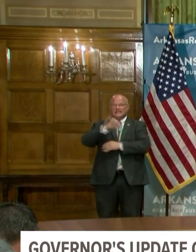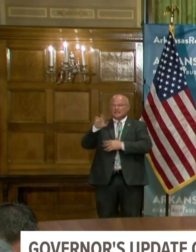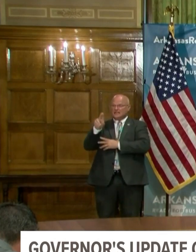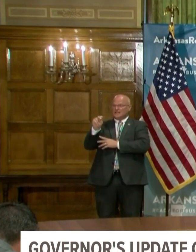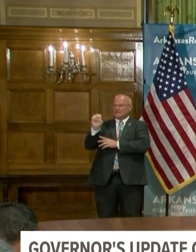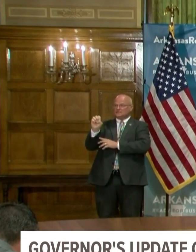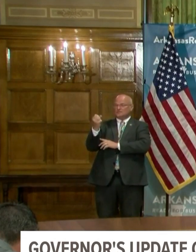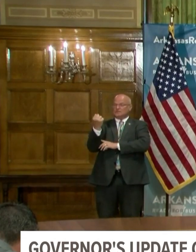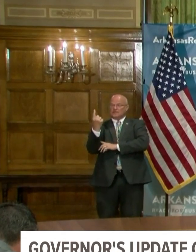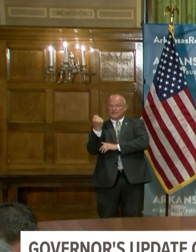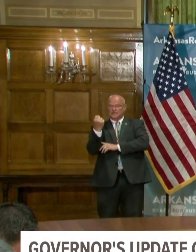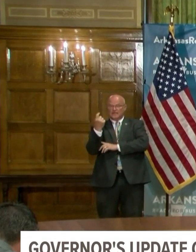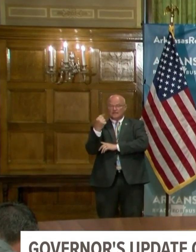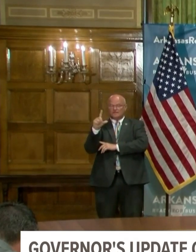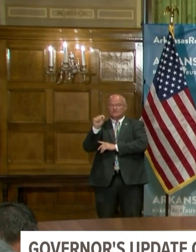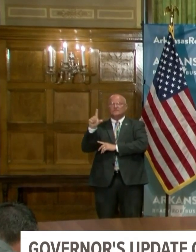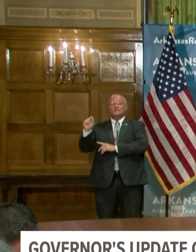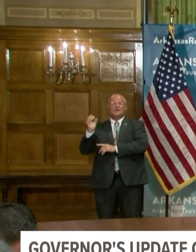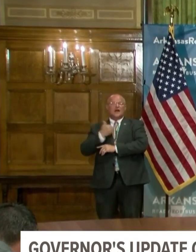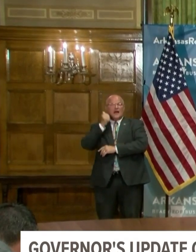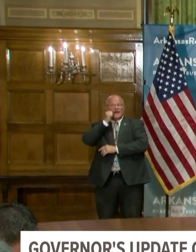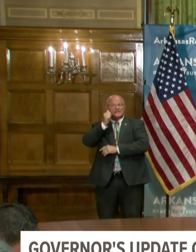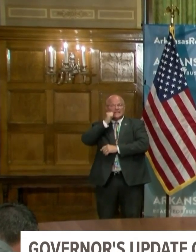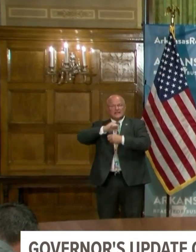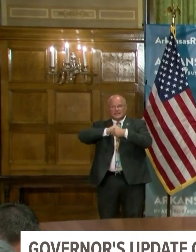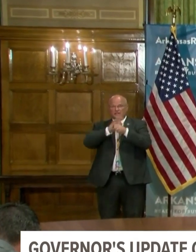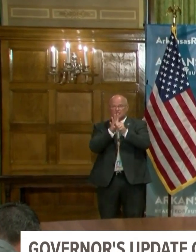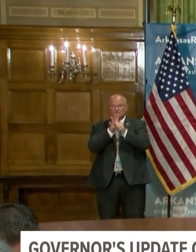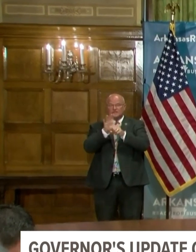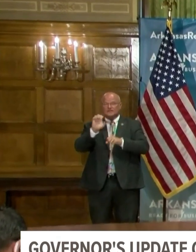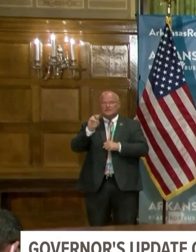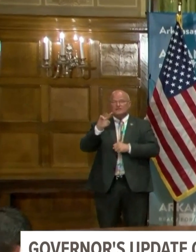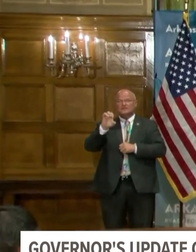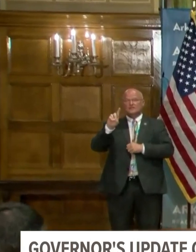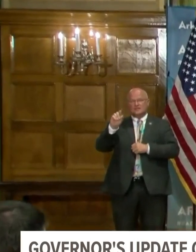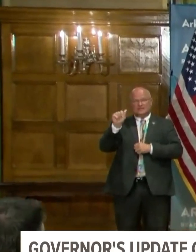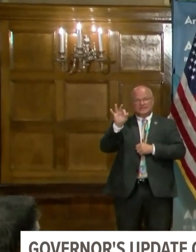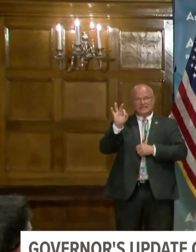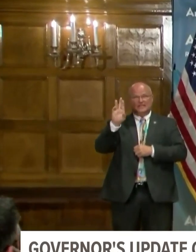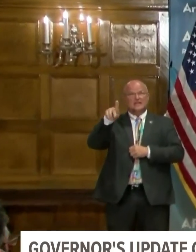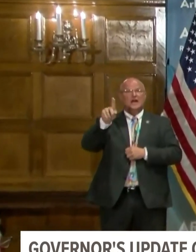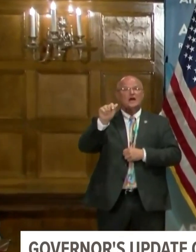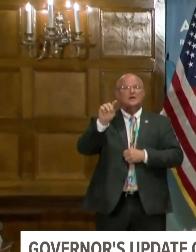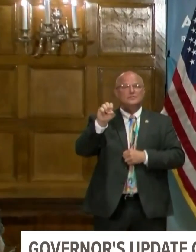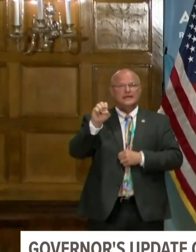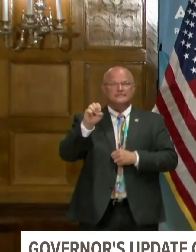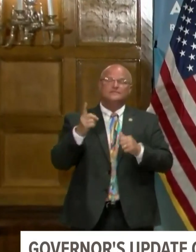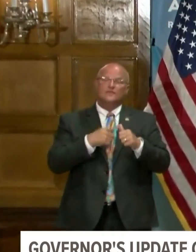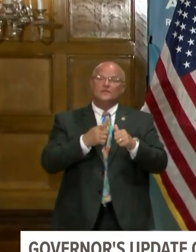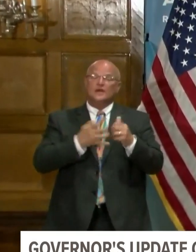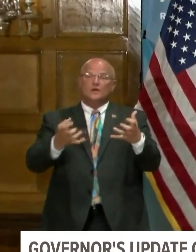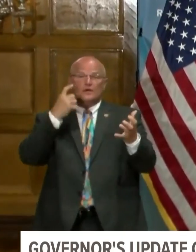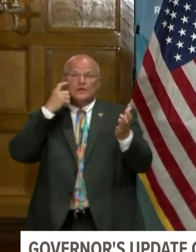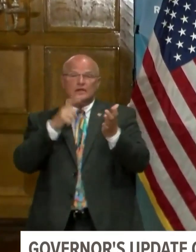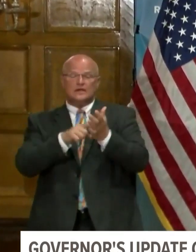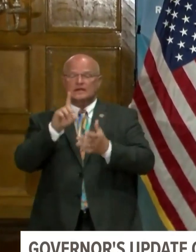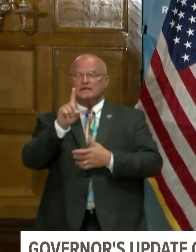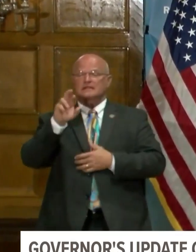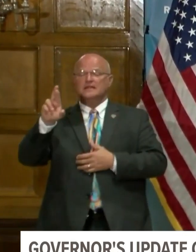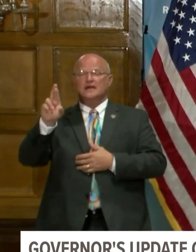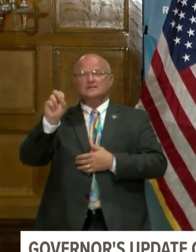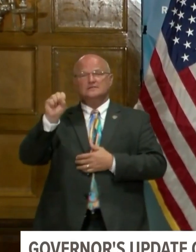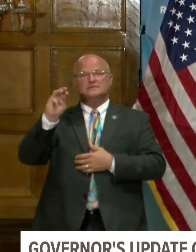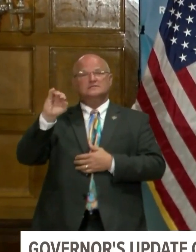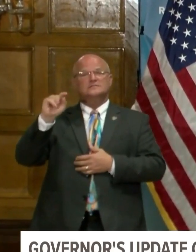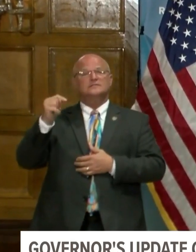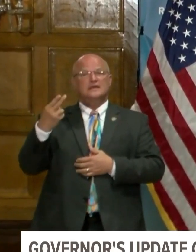June 11th and our daily COVID-19 update. I wanted to first recognize Dr. Nate Smith, Secretary